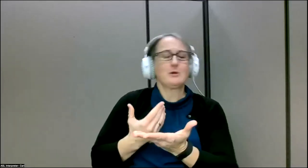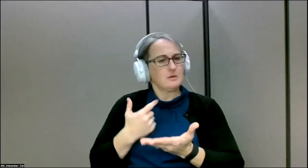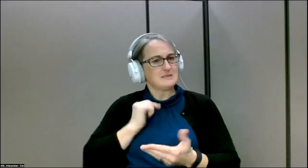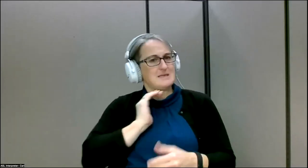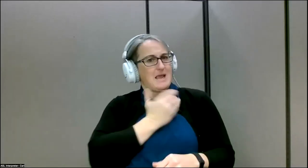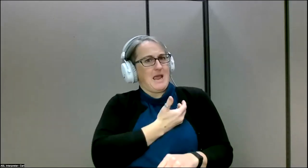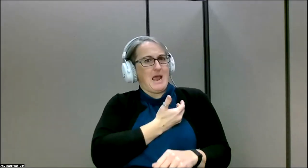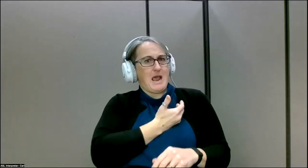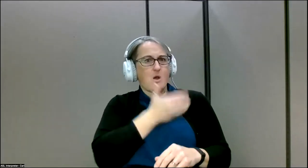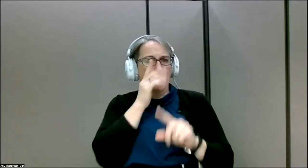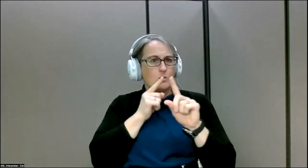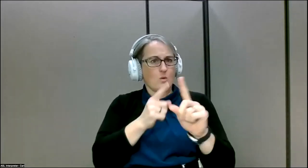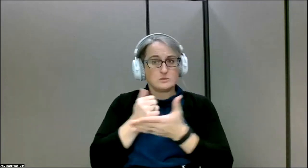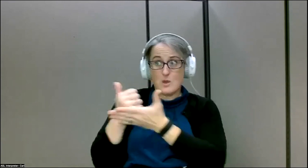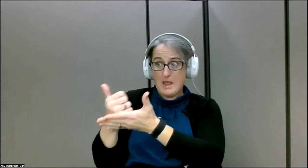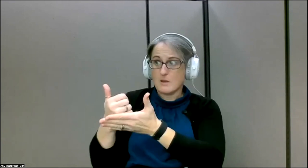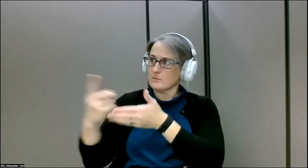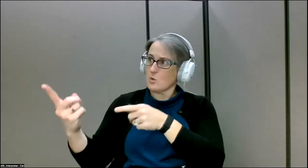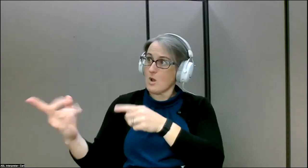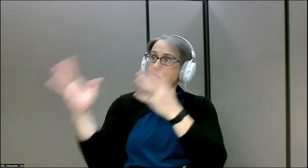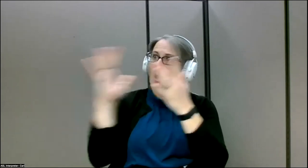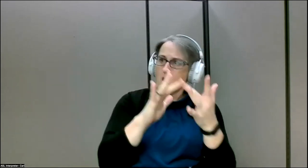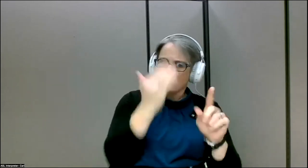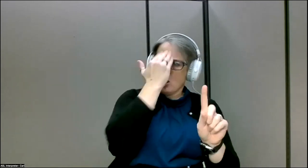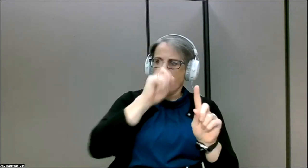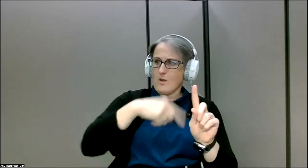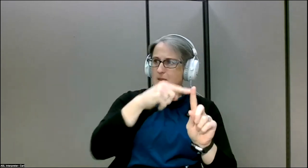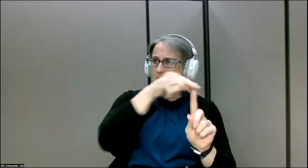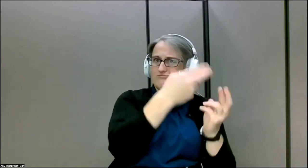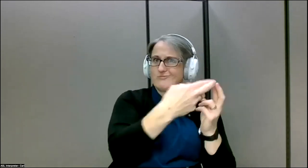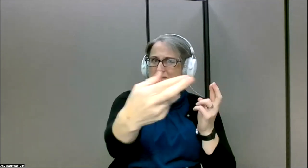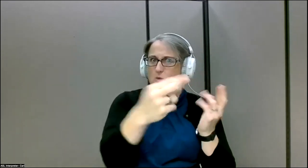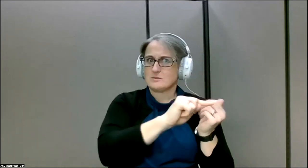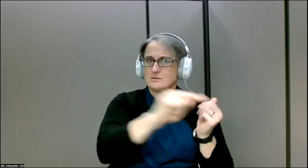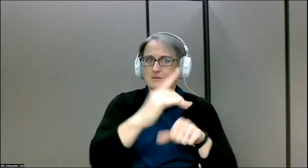get one click away from these resources in our networks.